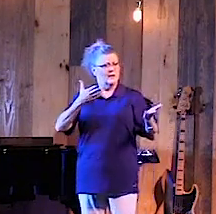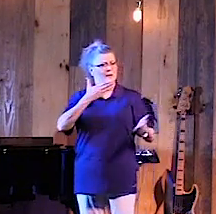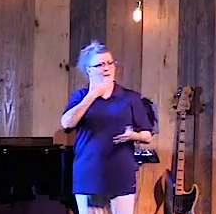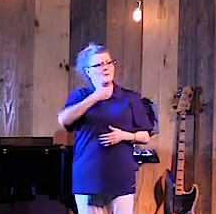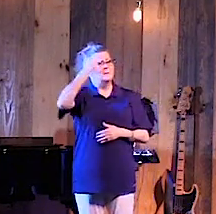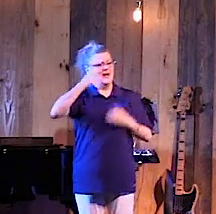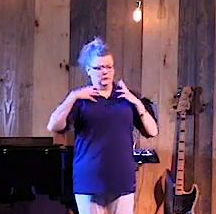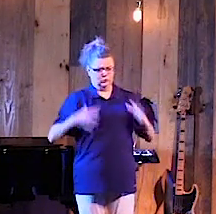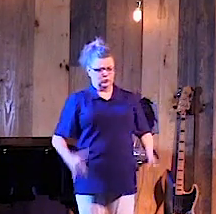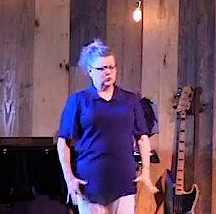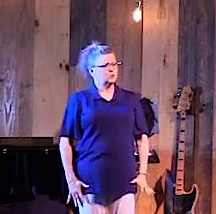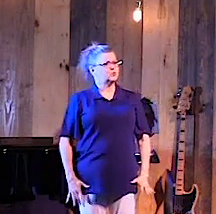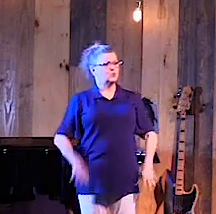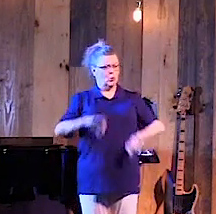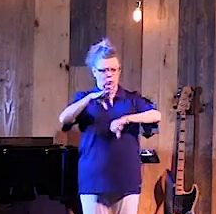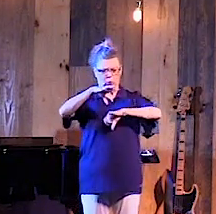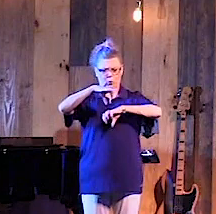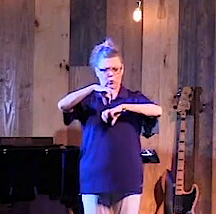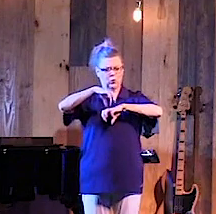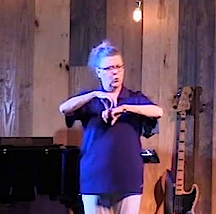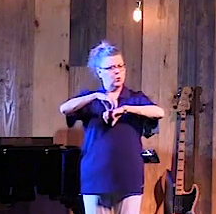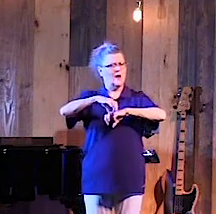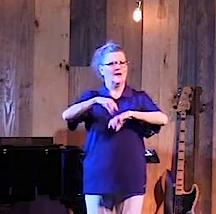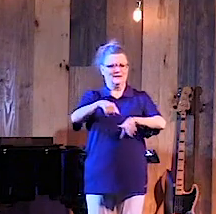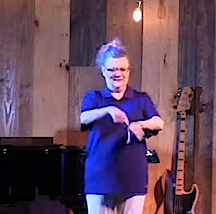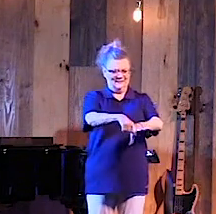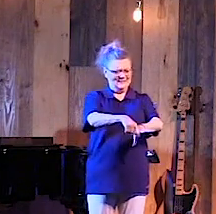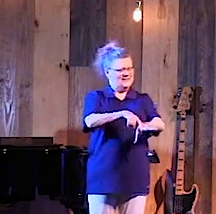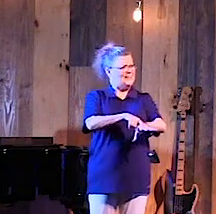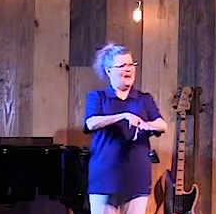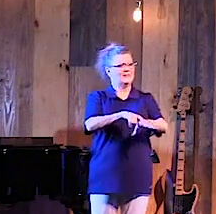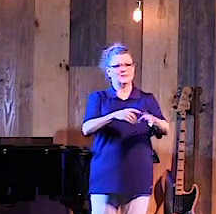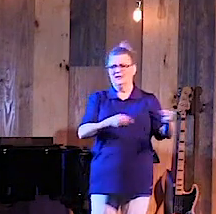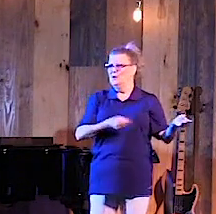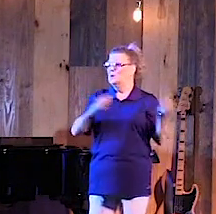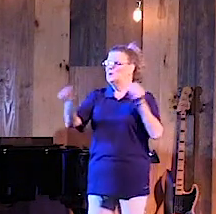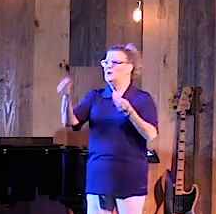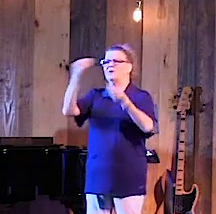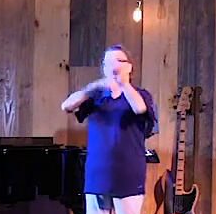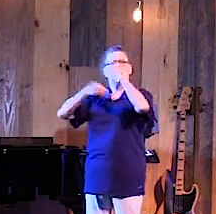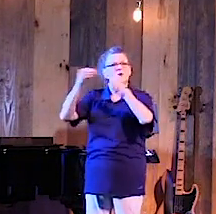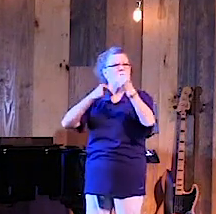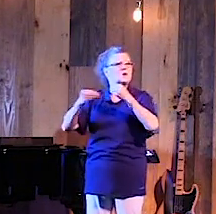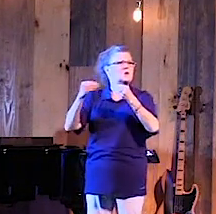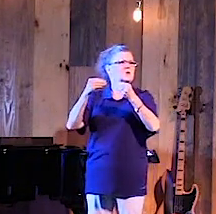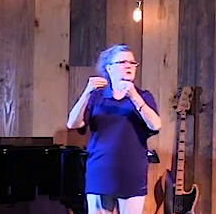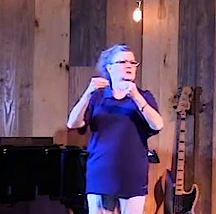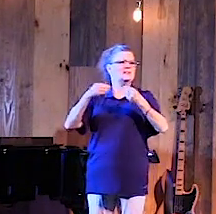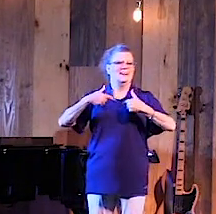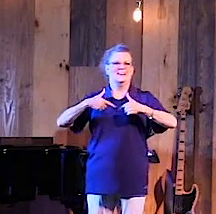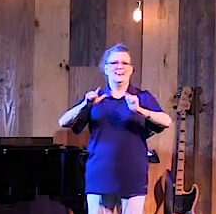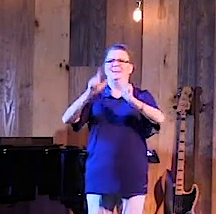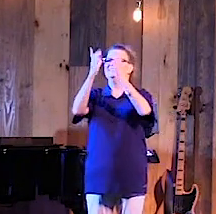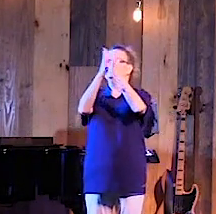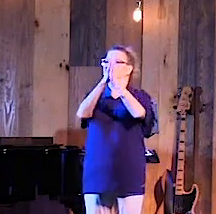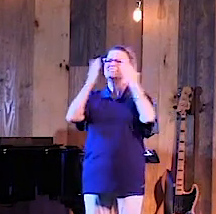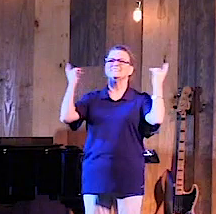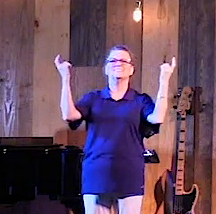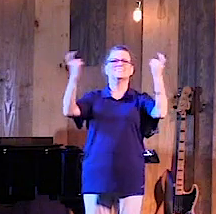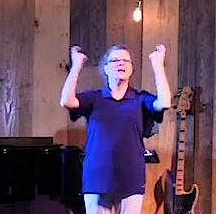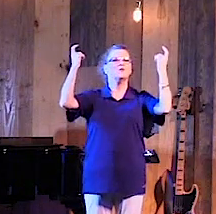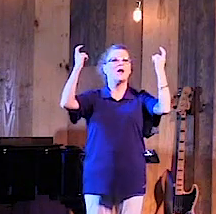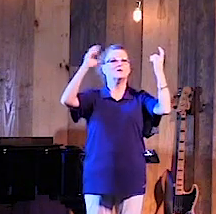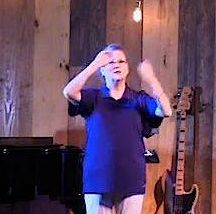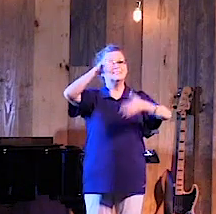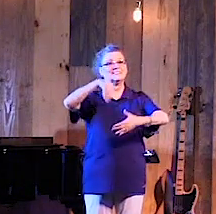Put a ring on his hand and sandals on his feet. And bring the fattened calf. Kill it. Let us eat and celebrate. For this son